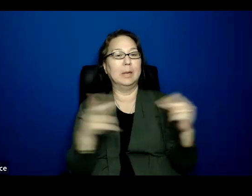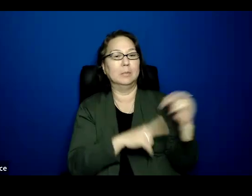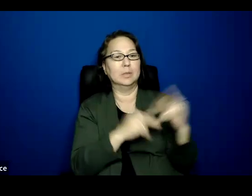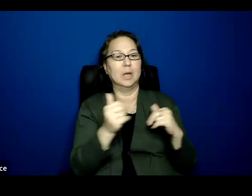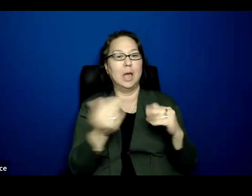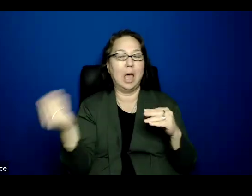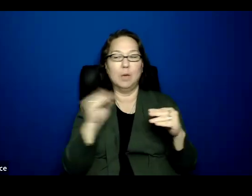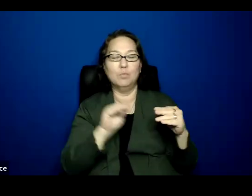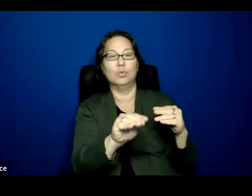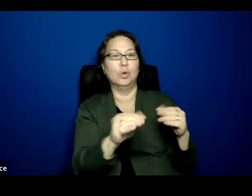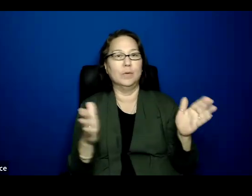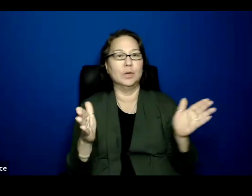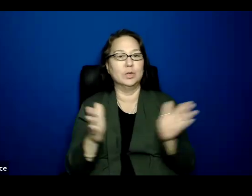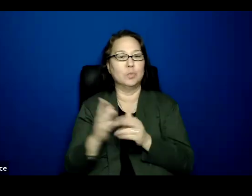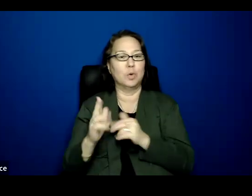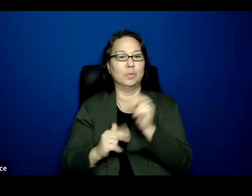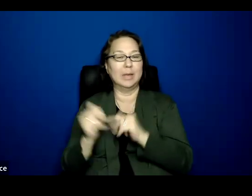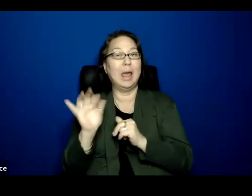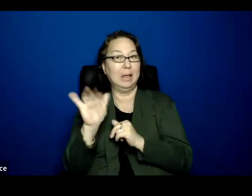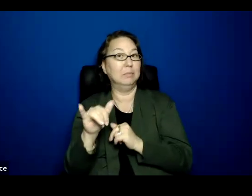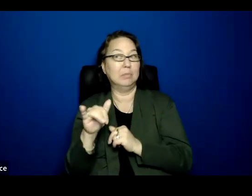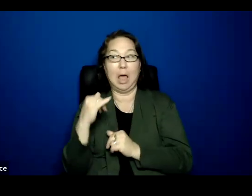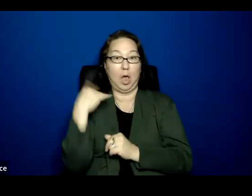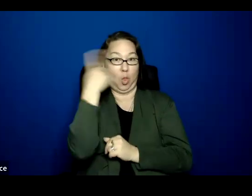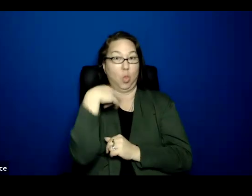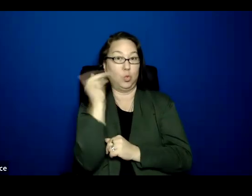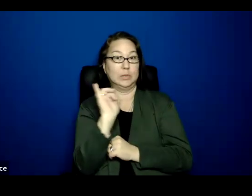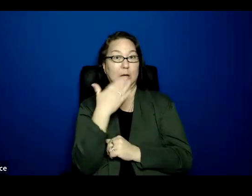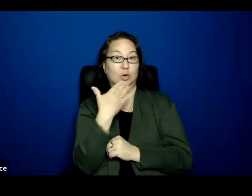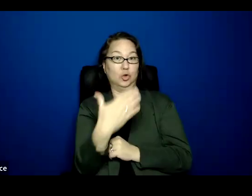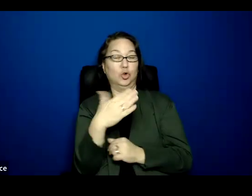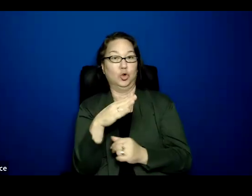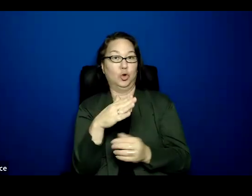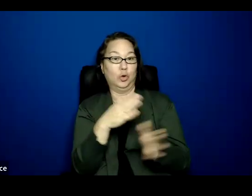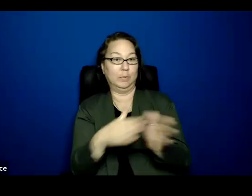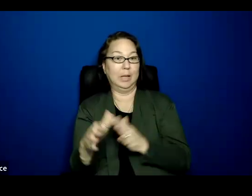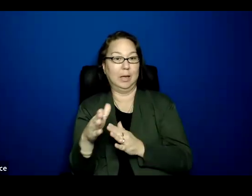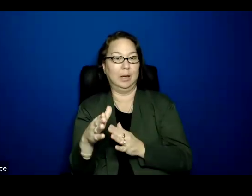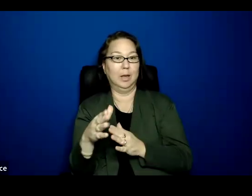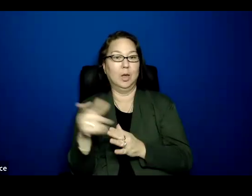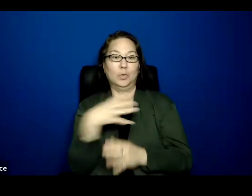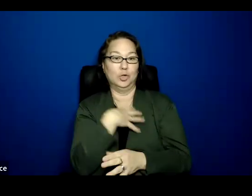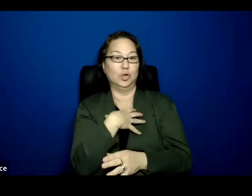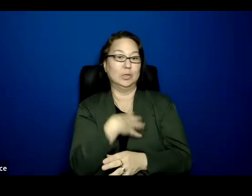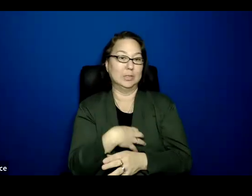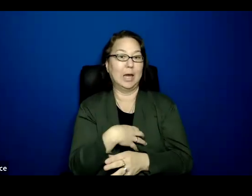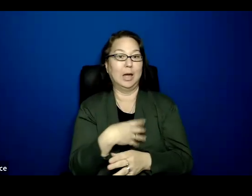in. I would agree this seems like a good plan, given your desire to close a certain number of schools. Sorry. It